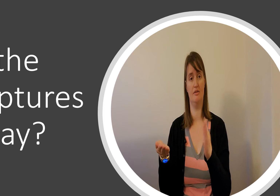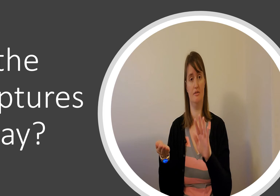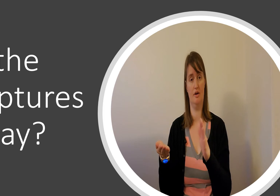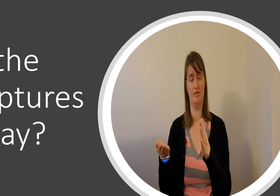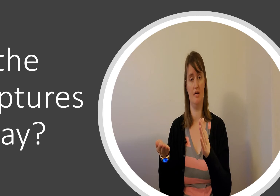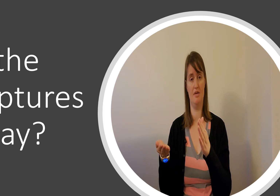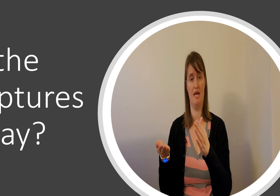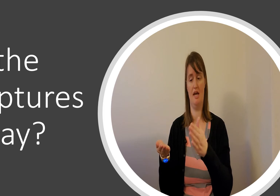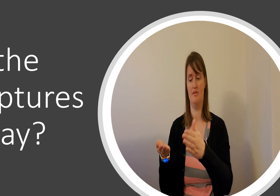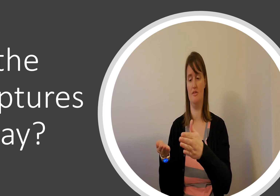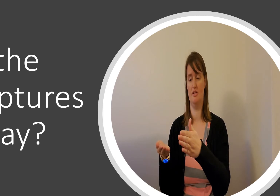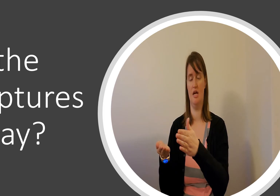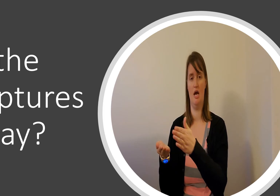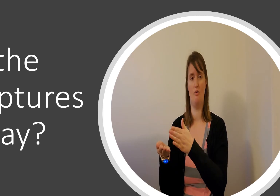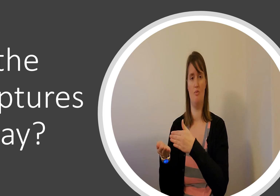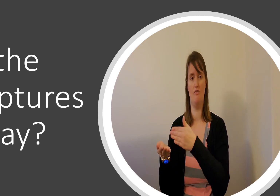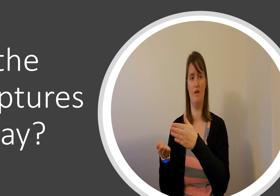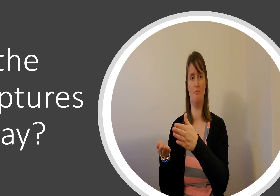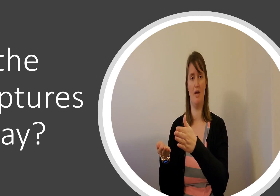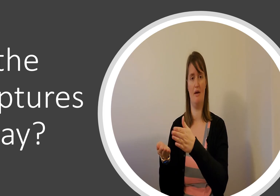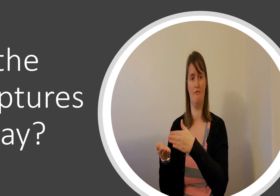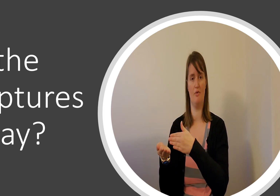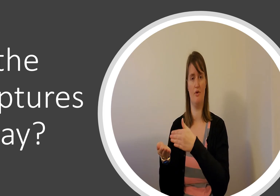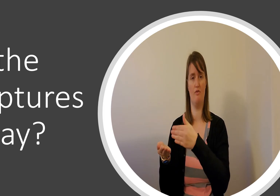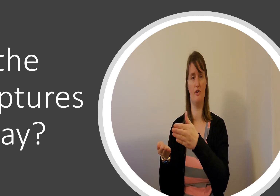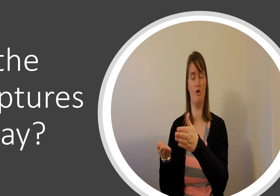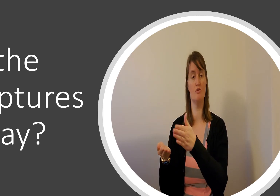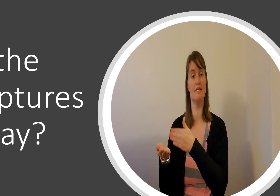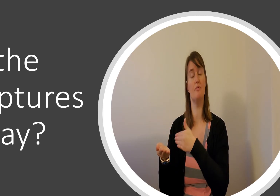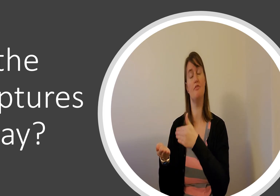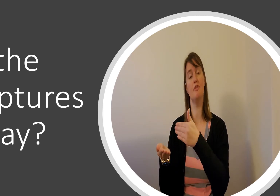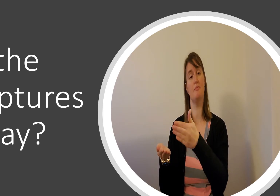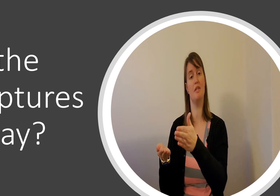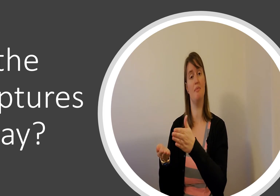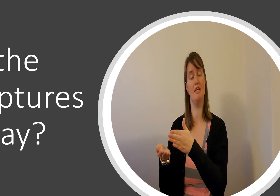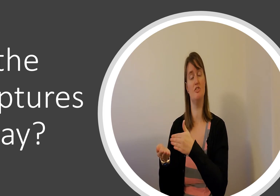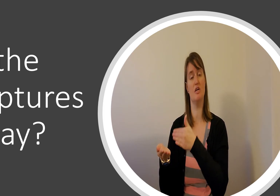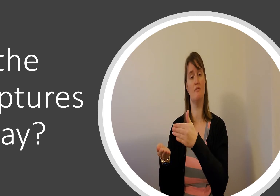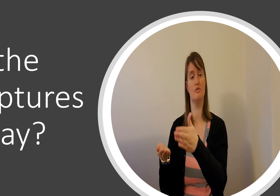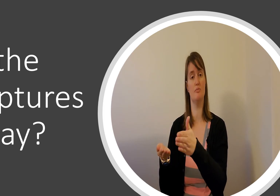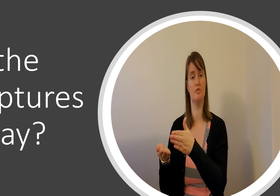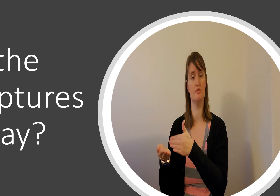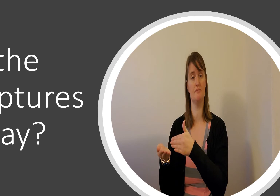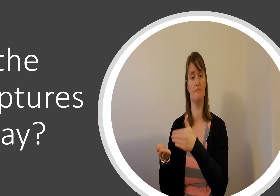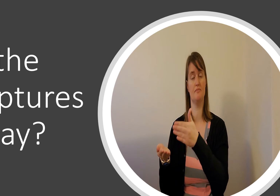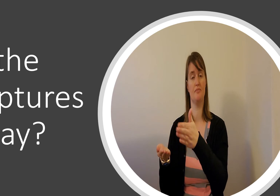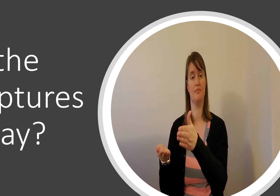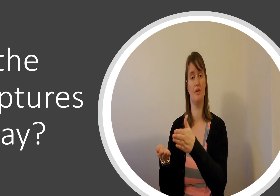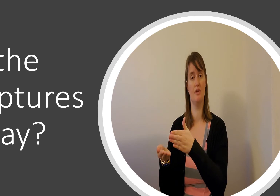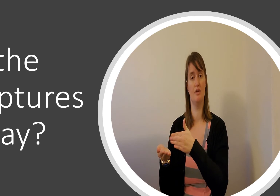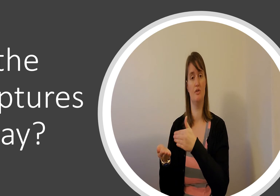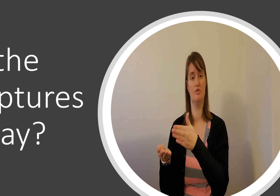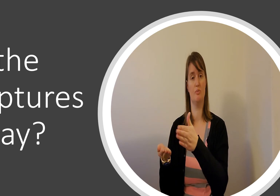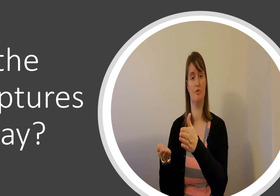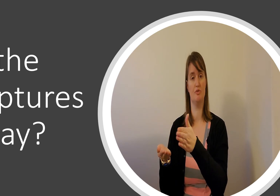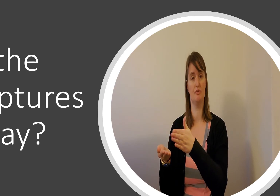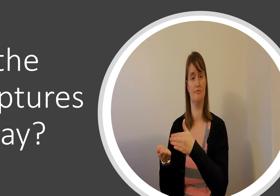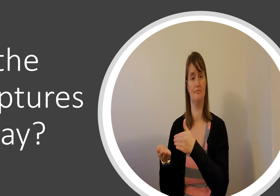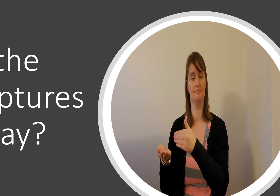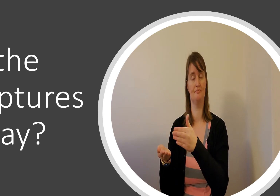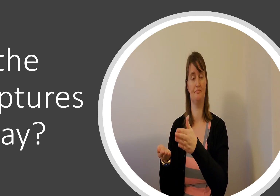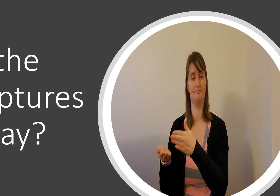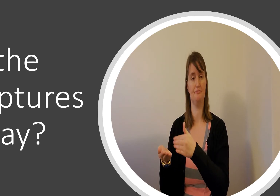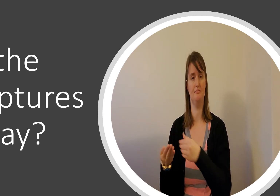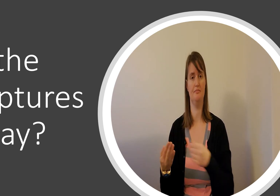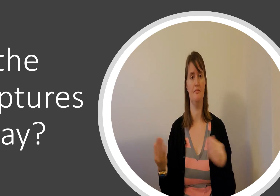take our dominant hand and we move it back and forth over it, almost like we're flipping the pages of our scriptures. Scriptures.